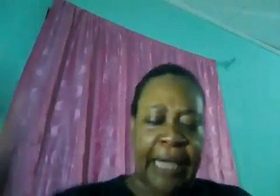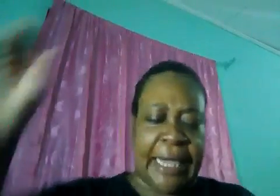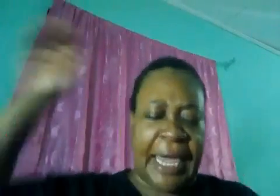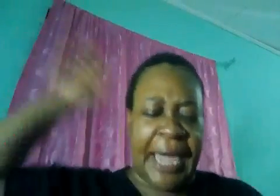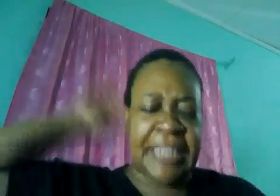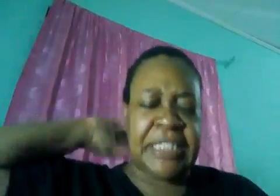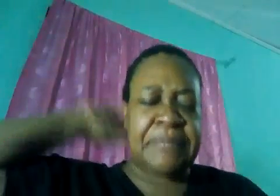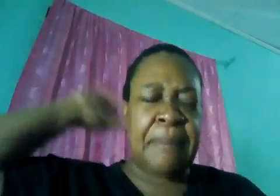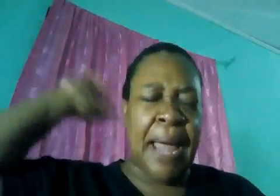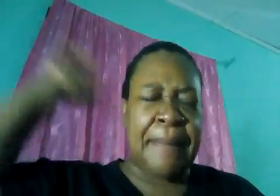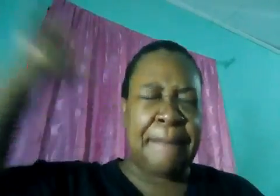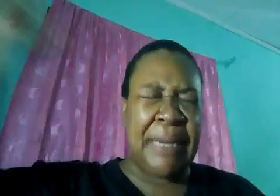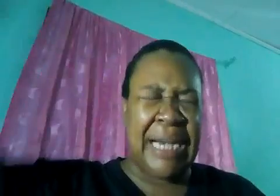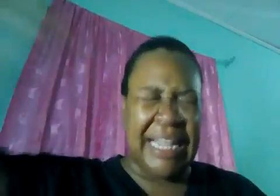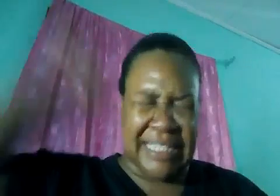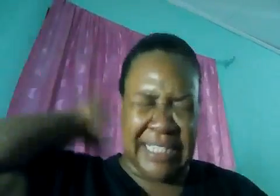against my blessings,